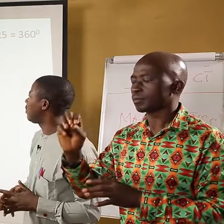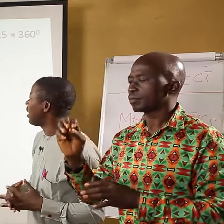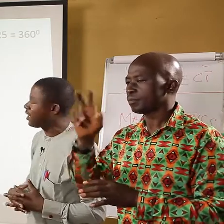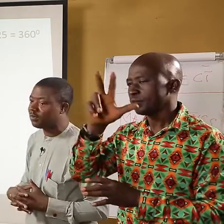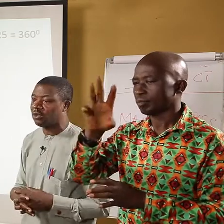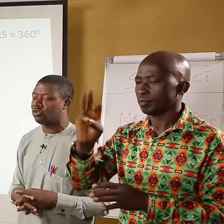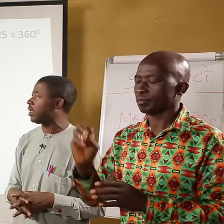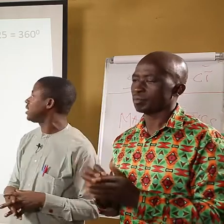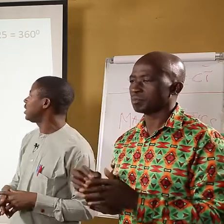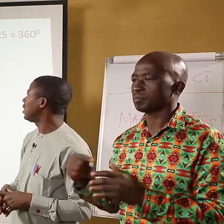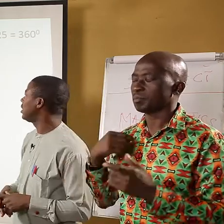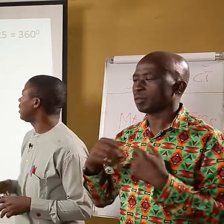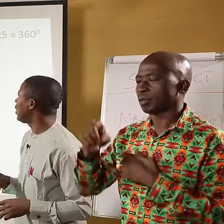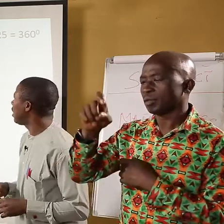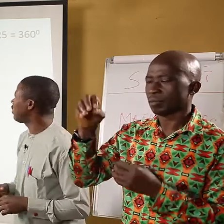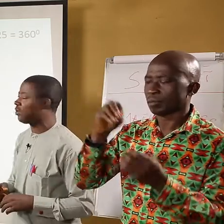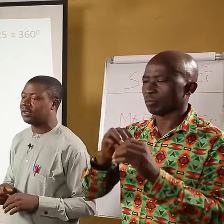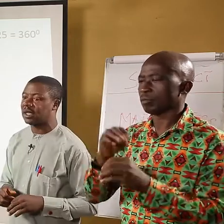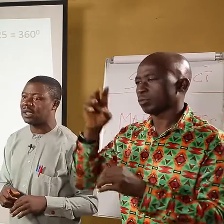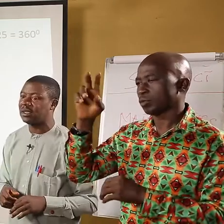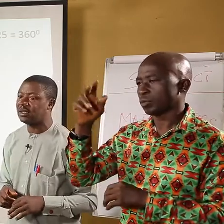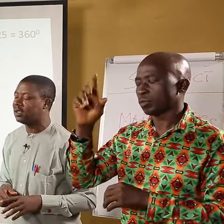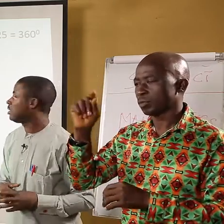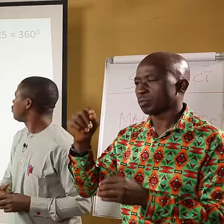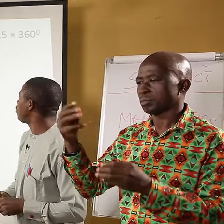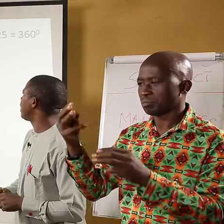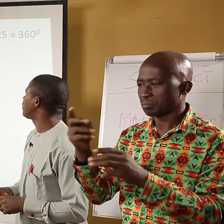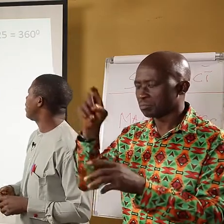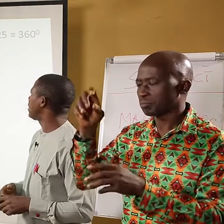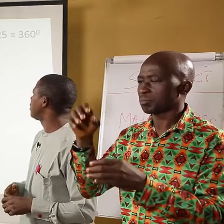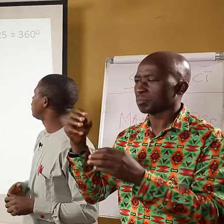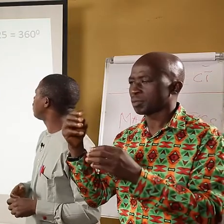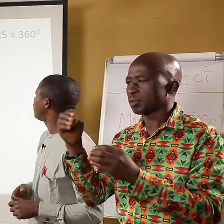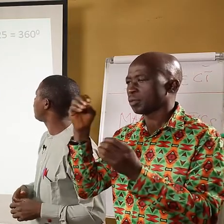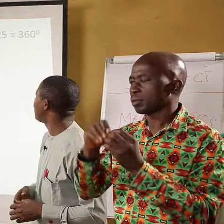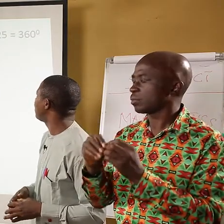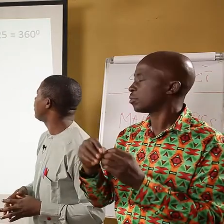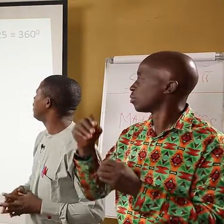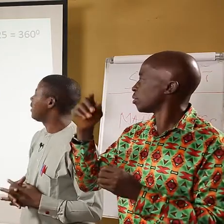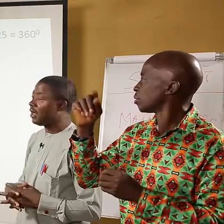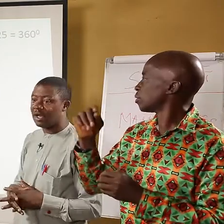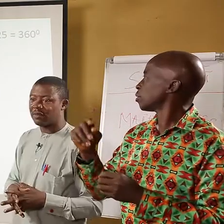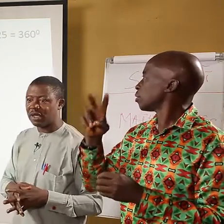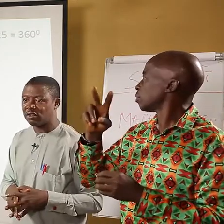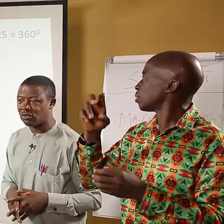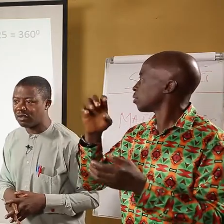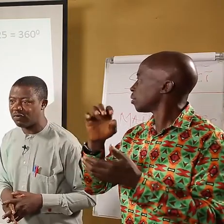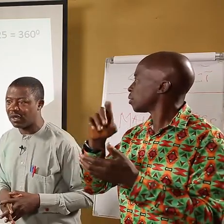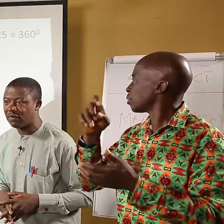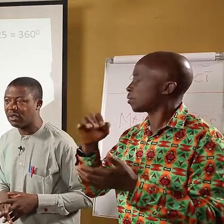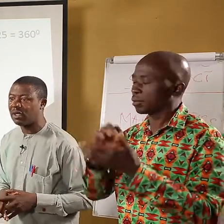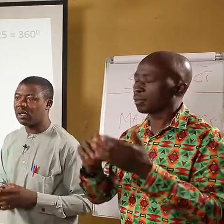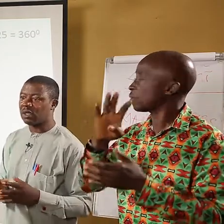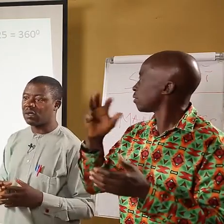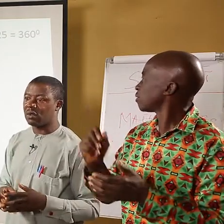we have x plus 20, x plus 10, 2x minus 45, x minus